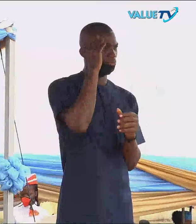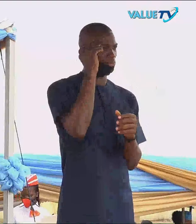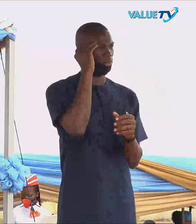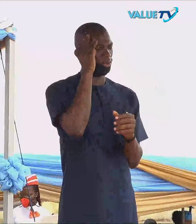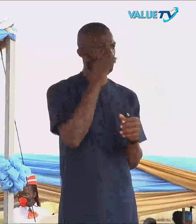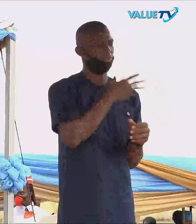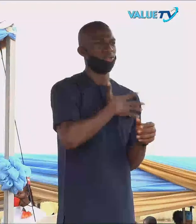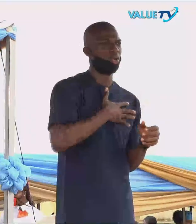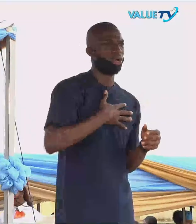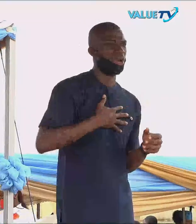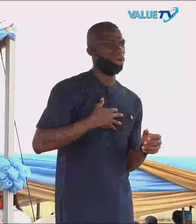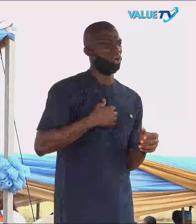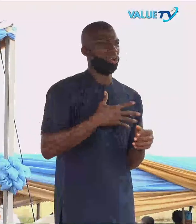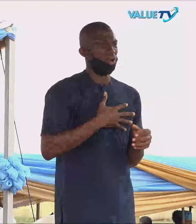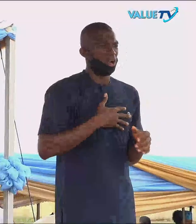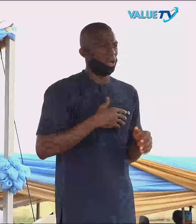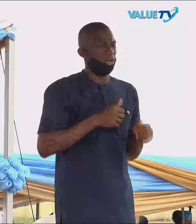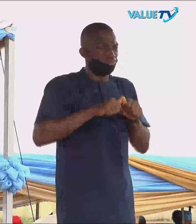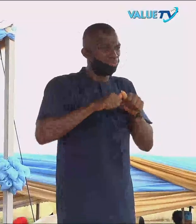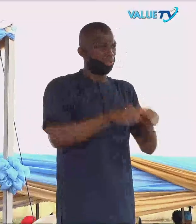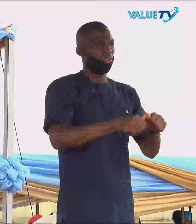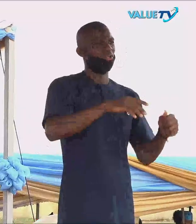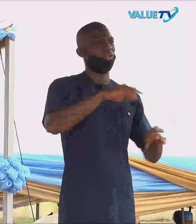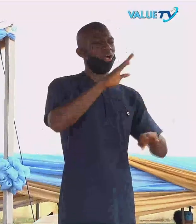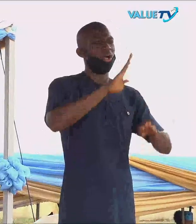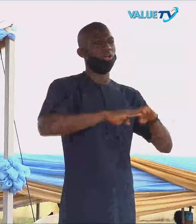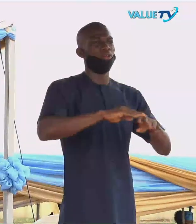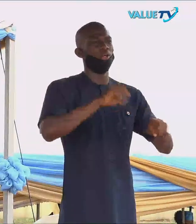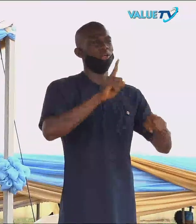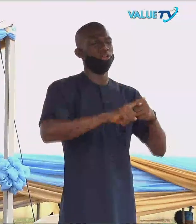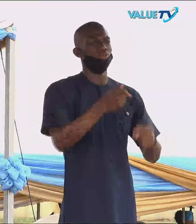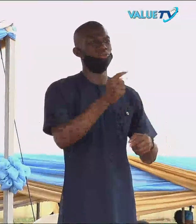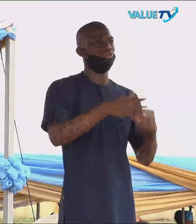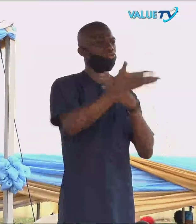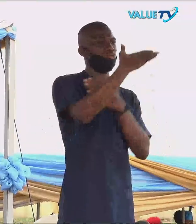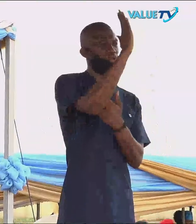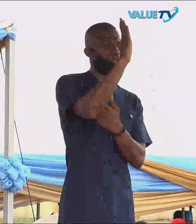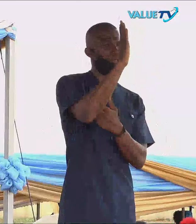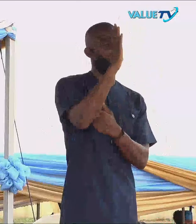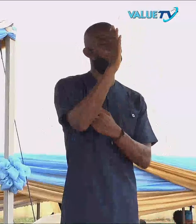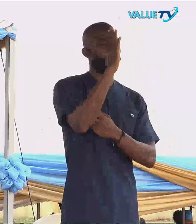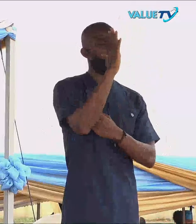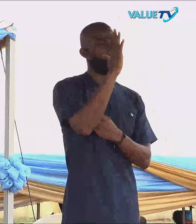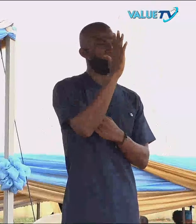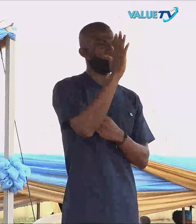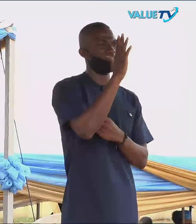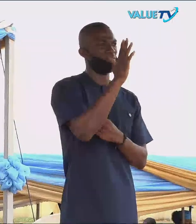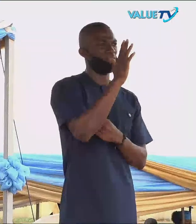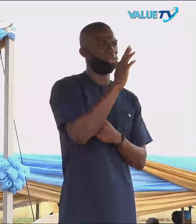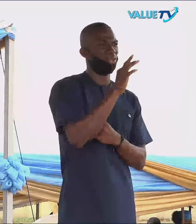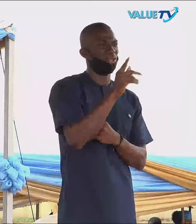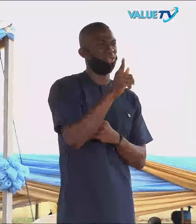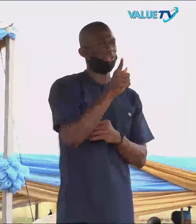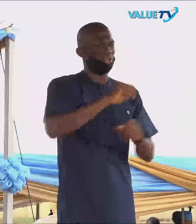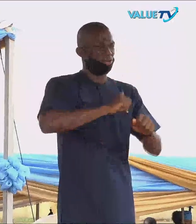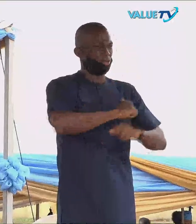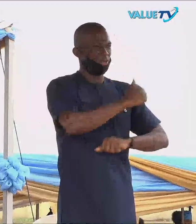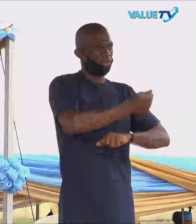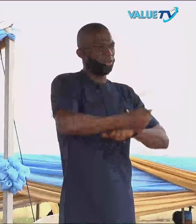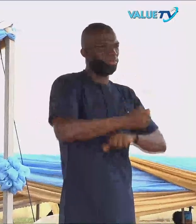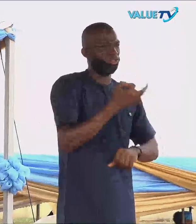and commitment to the Lord, He initiated the establishment of the religious